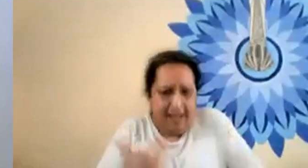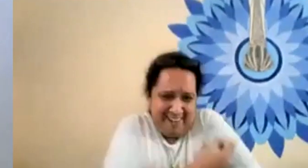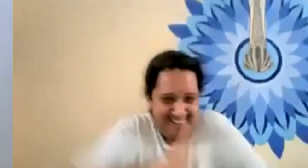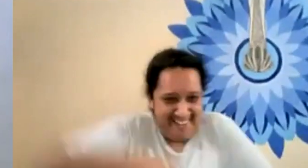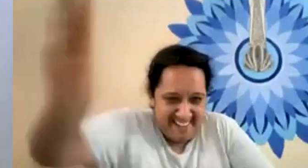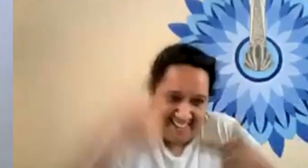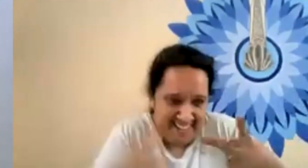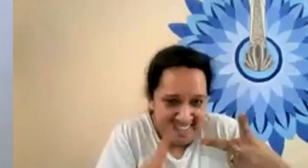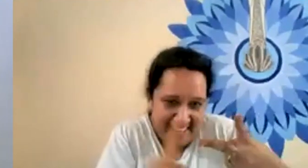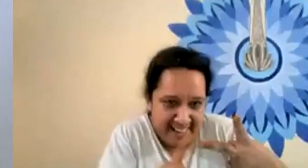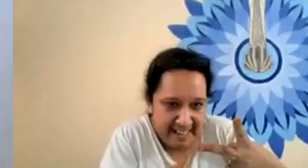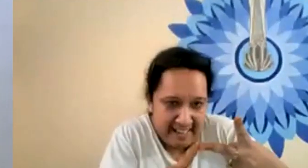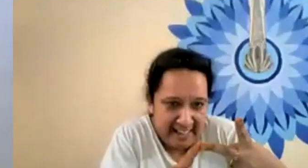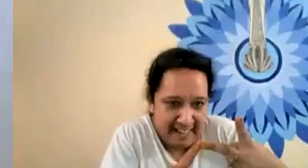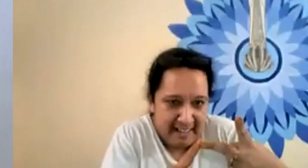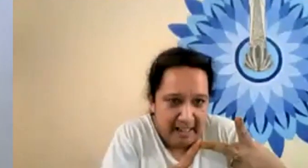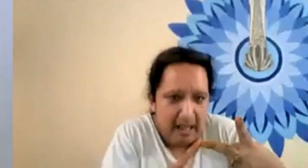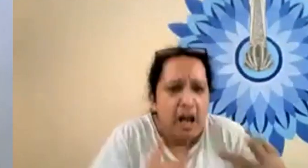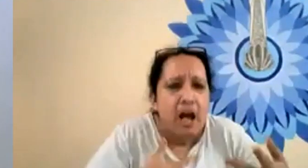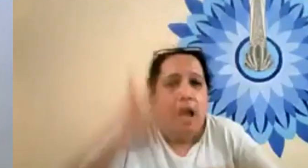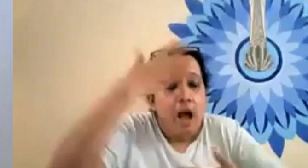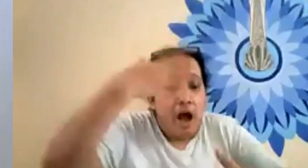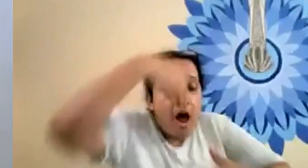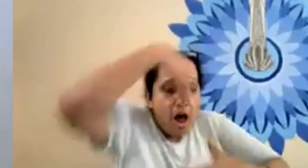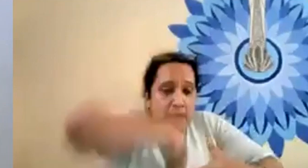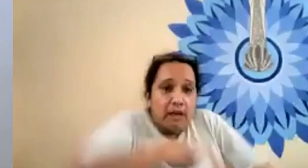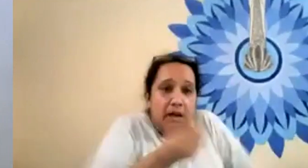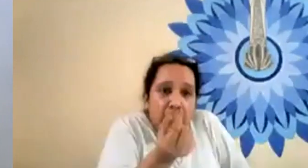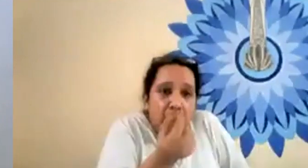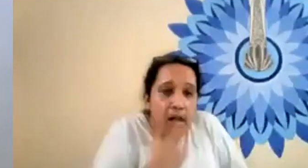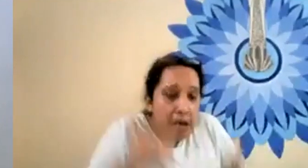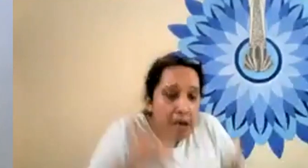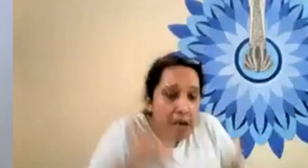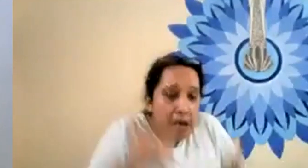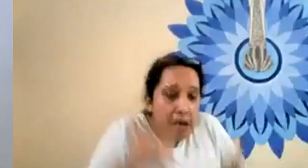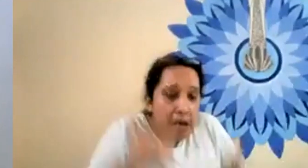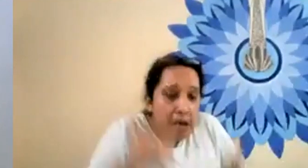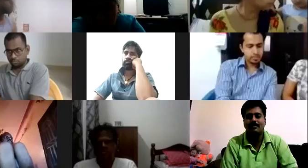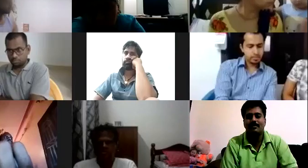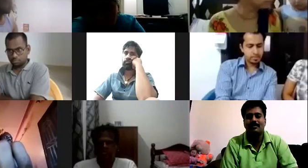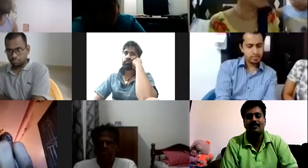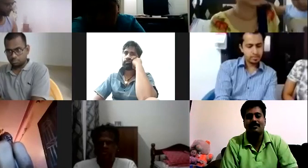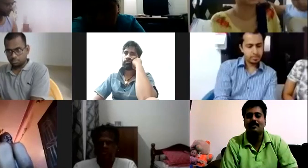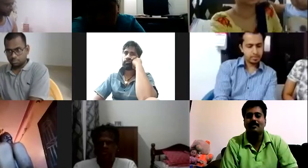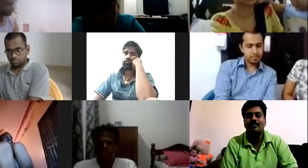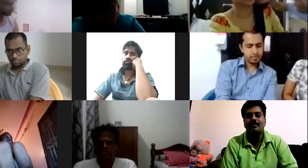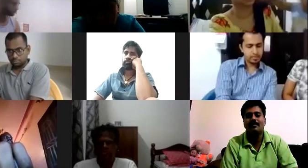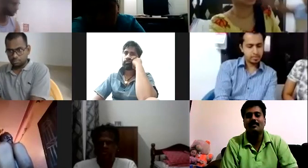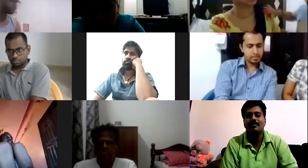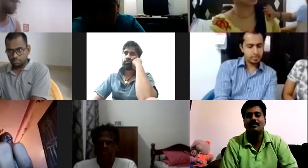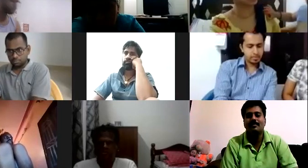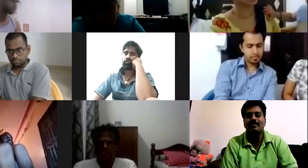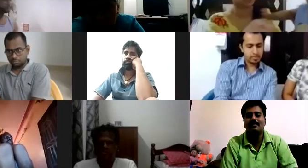So she's saying if I'm not feeling sick, I can go for the second dose, right? Yes. But in case I'm feeling sick, a little sick, and I'm